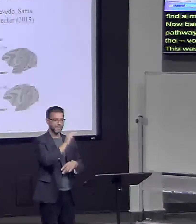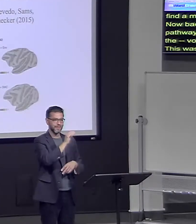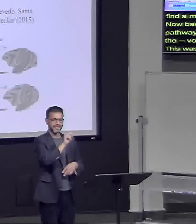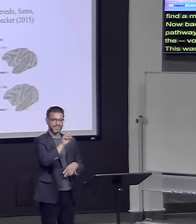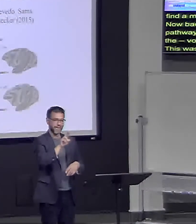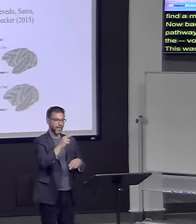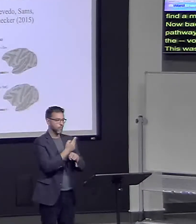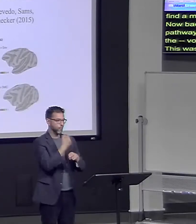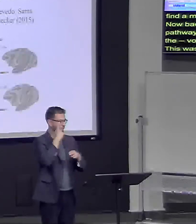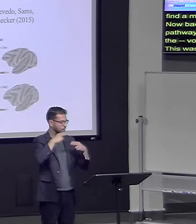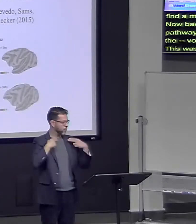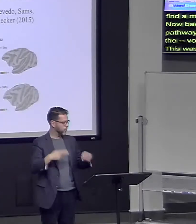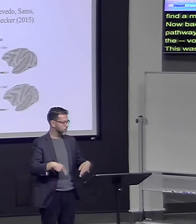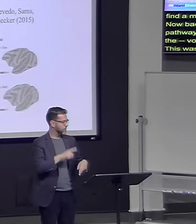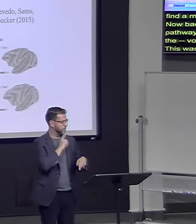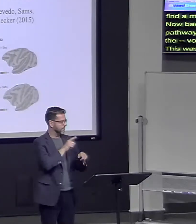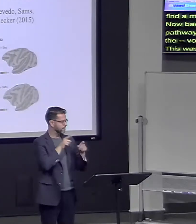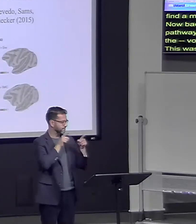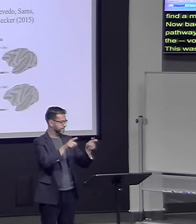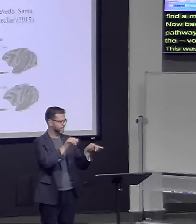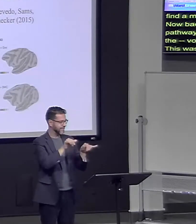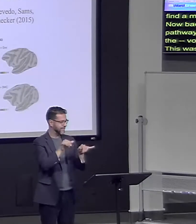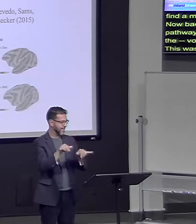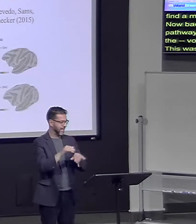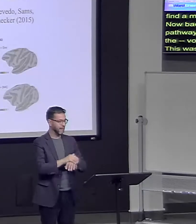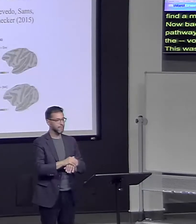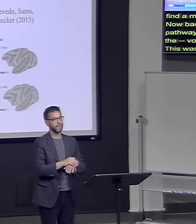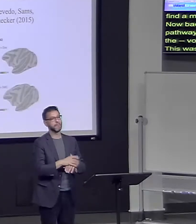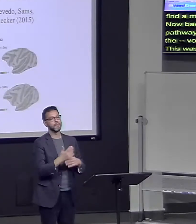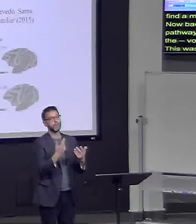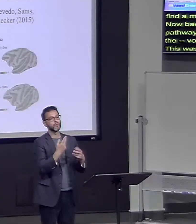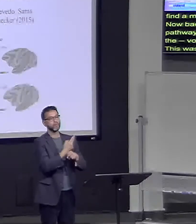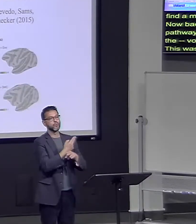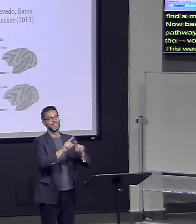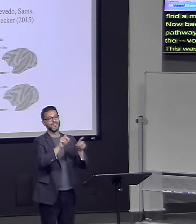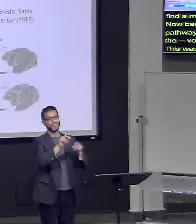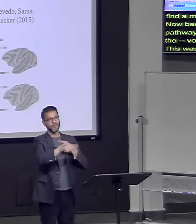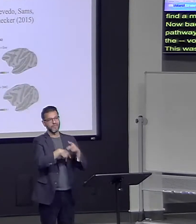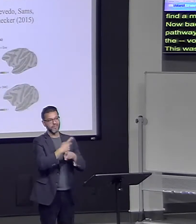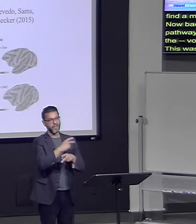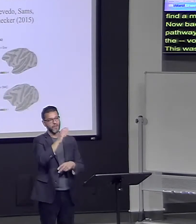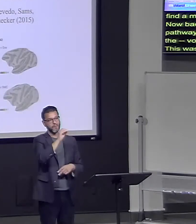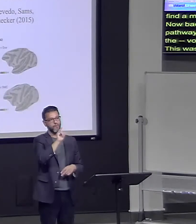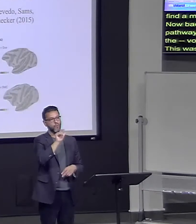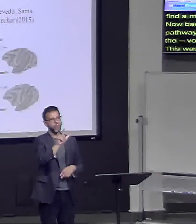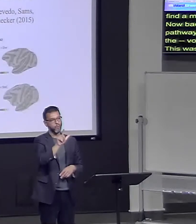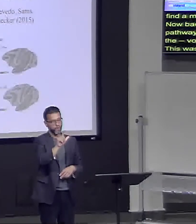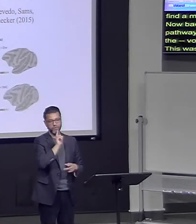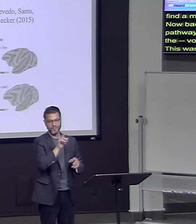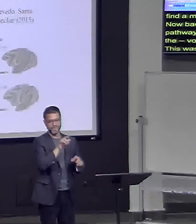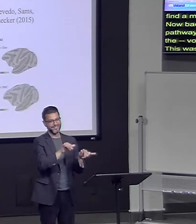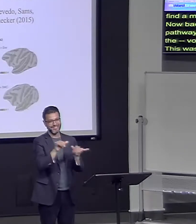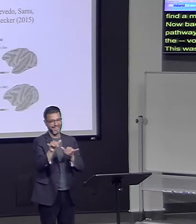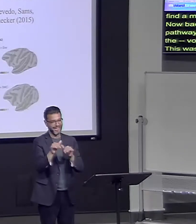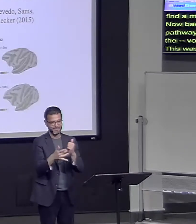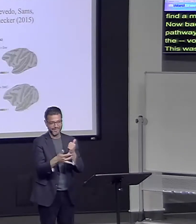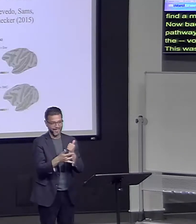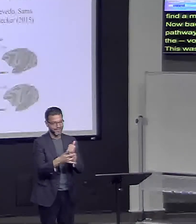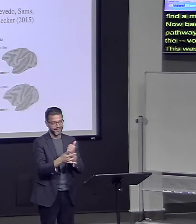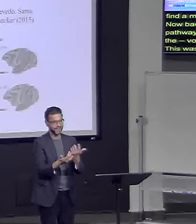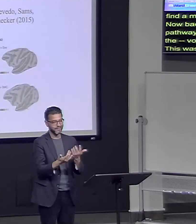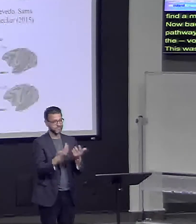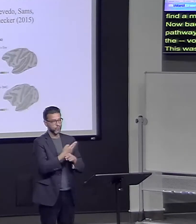used for humans. And we just have to use a different coil. And it's the same technique, basically,